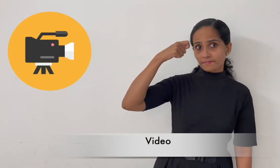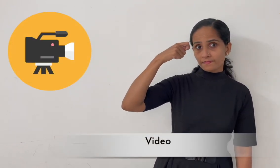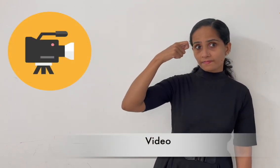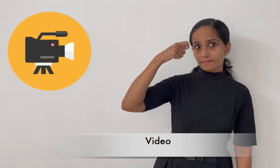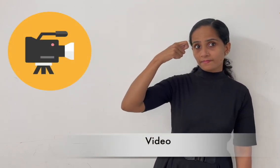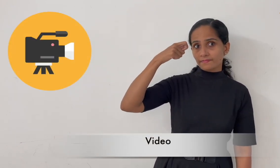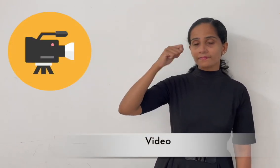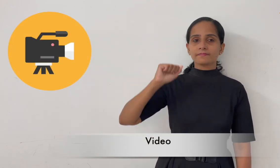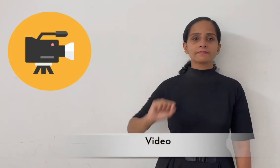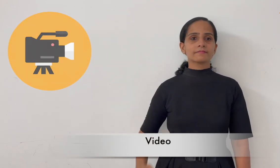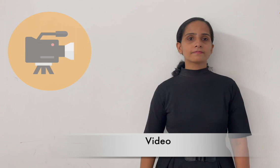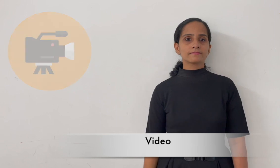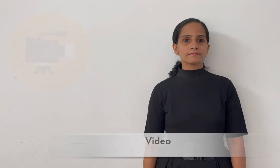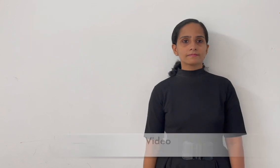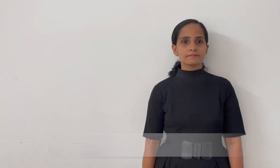Video.